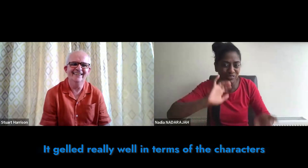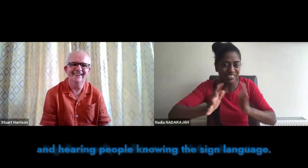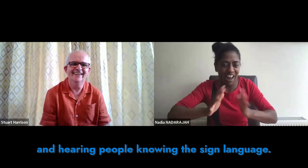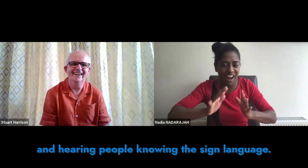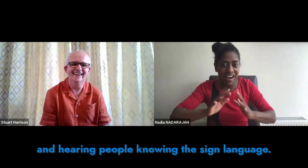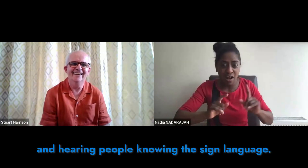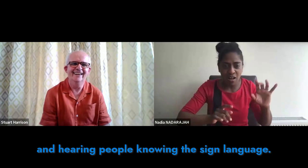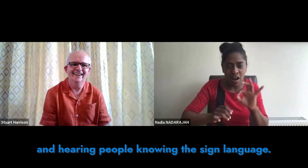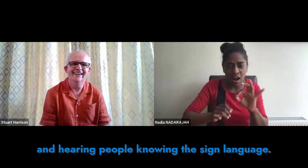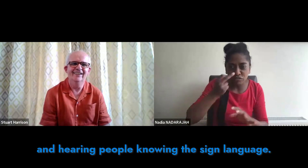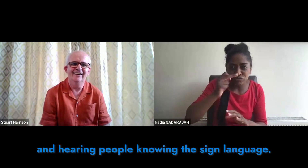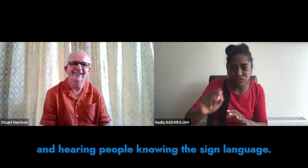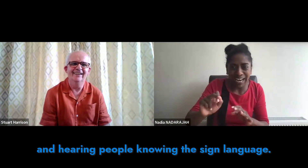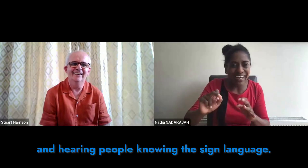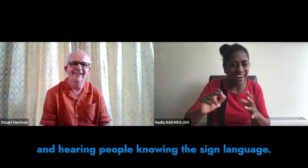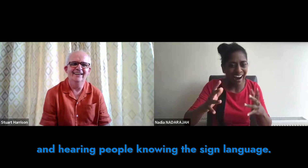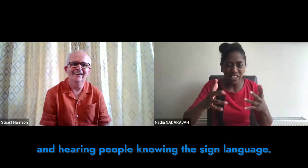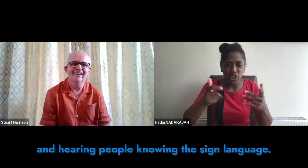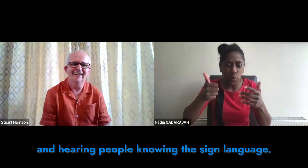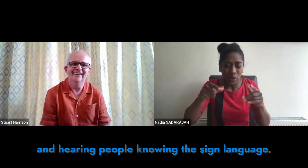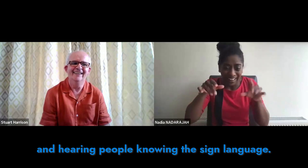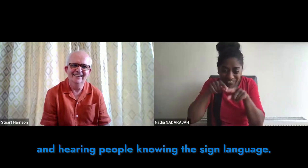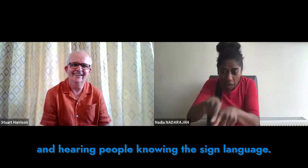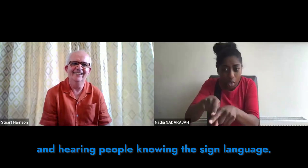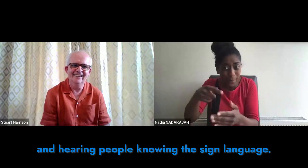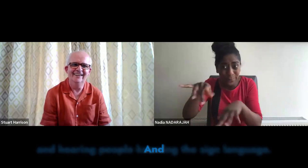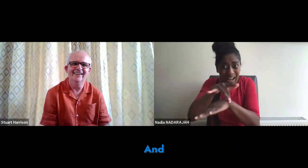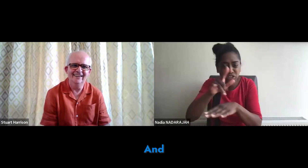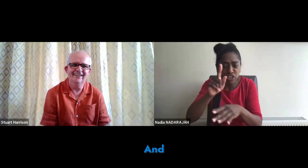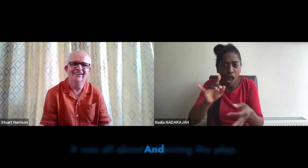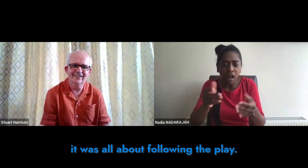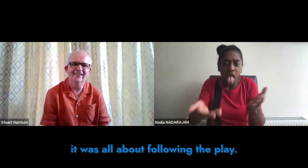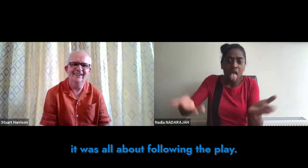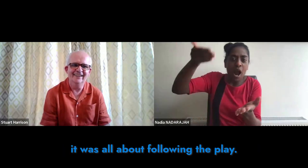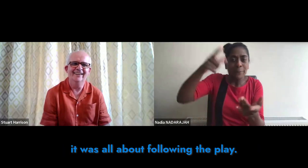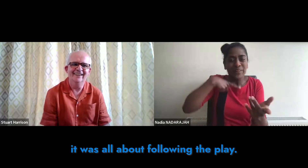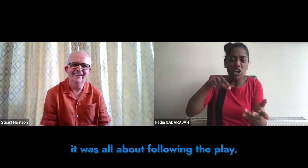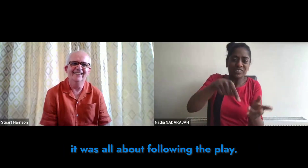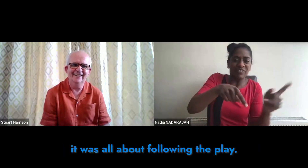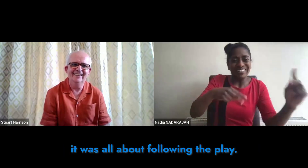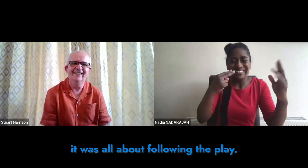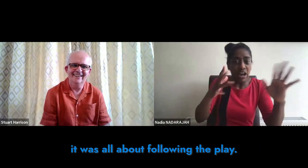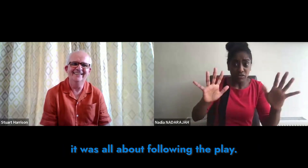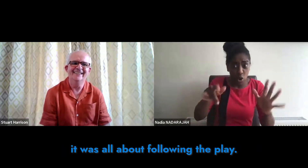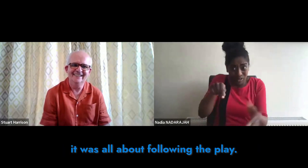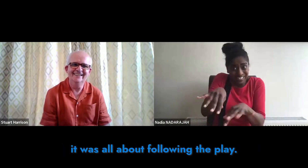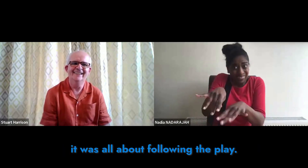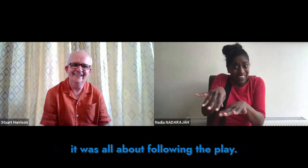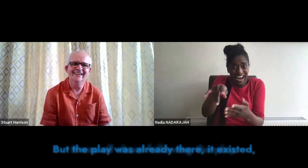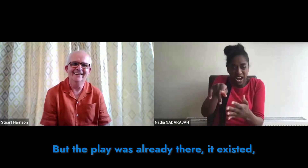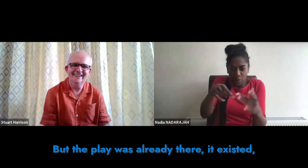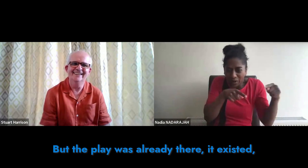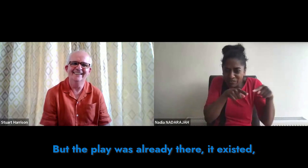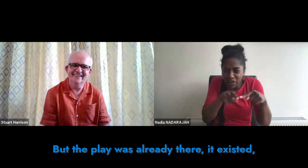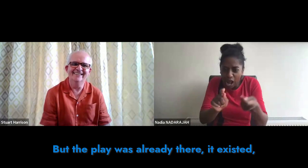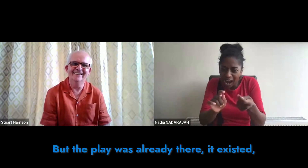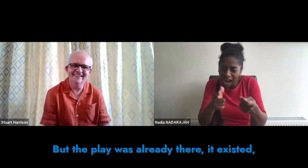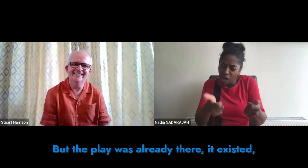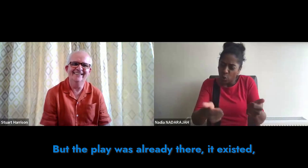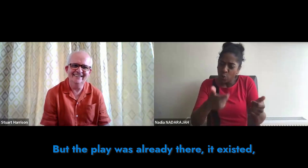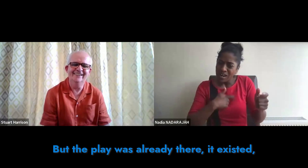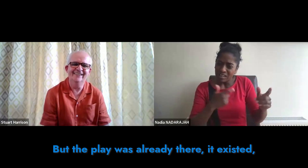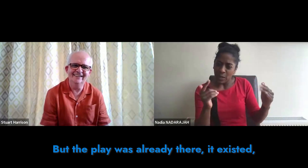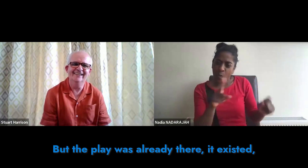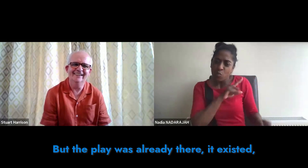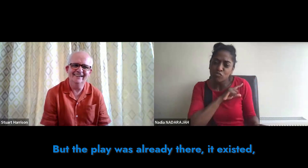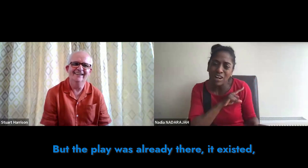characters and hearing people knowing the sign language. And it was all about following the play, but the